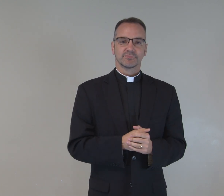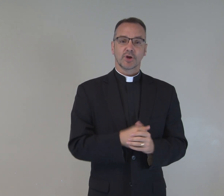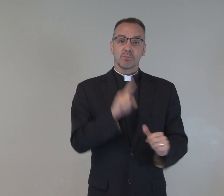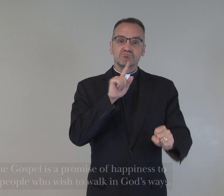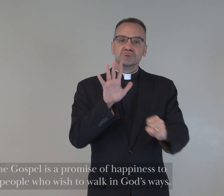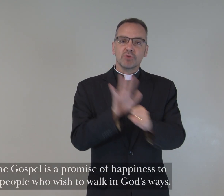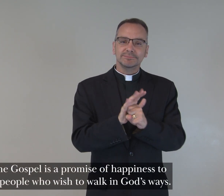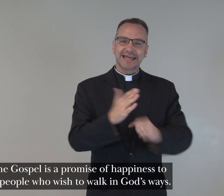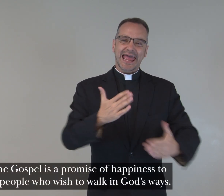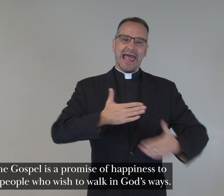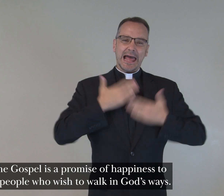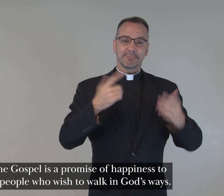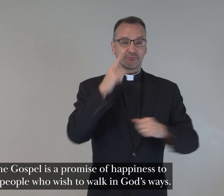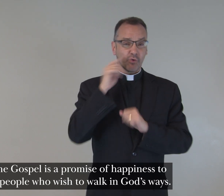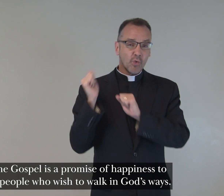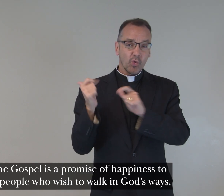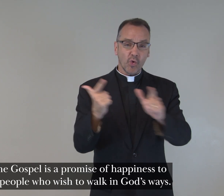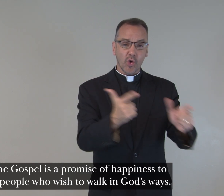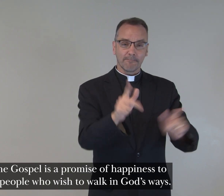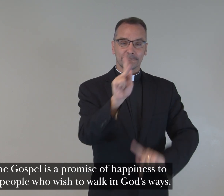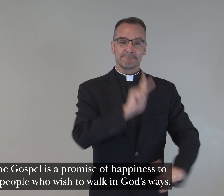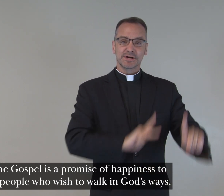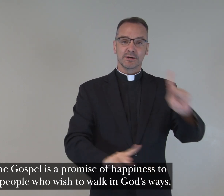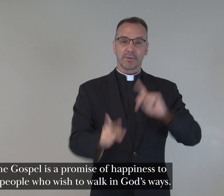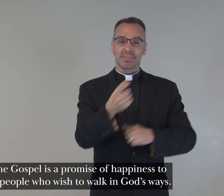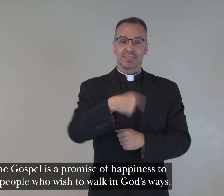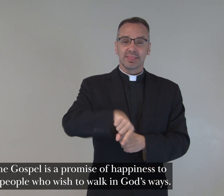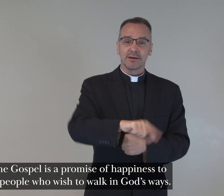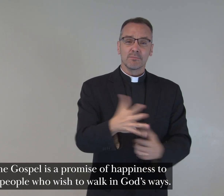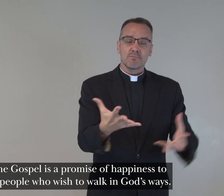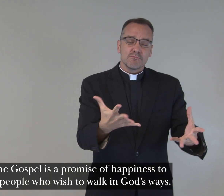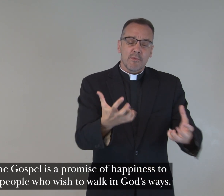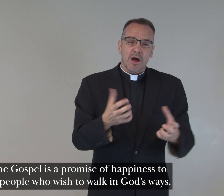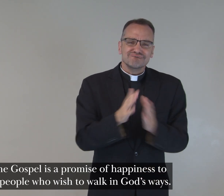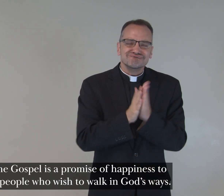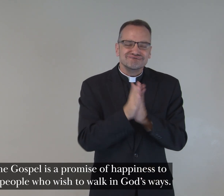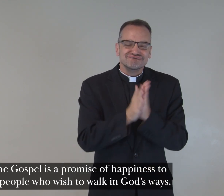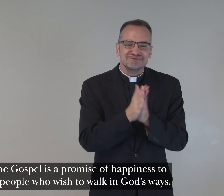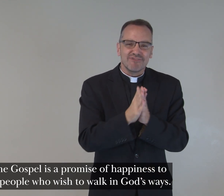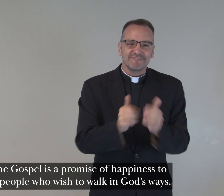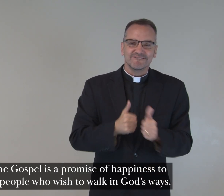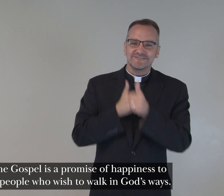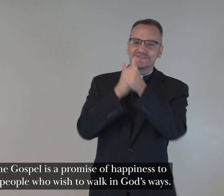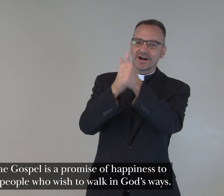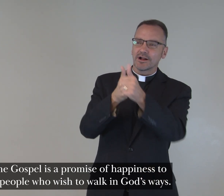The gospel is a promise of happiness to all people who wish to walk in God's ways.